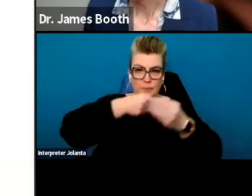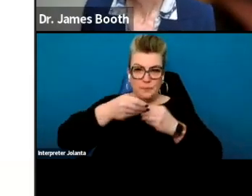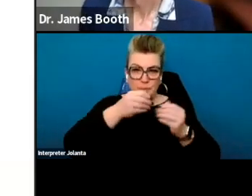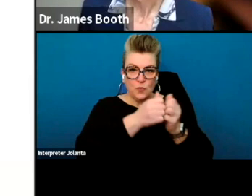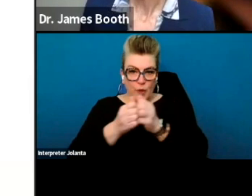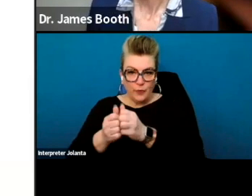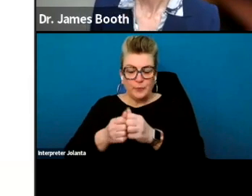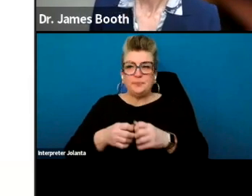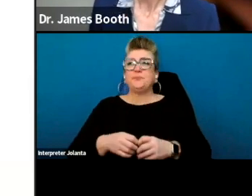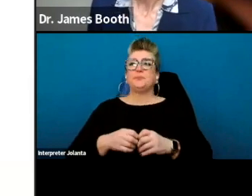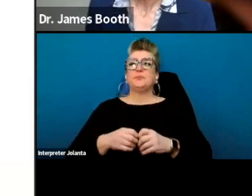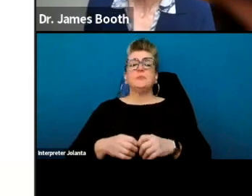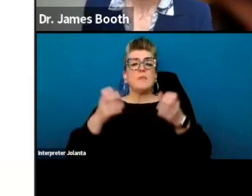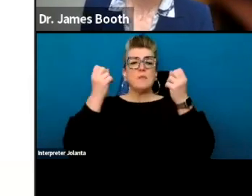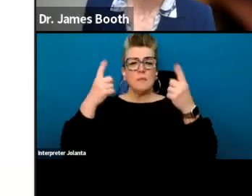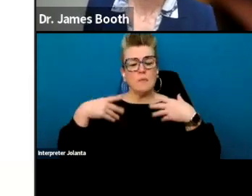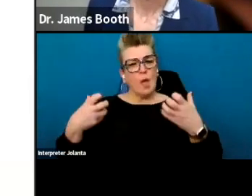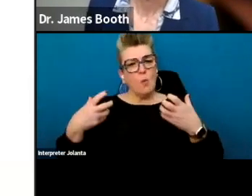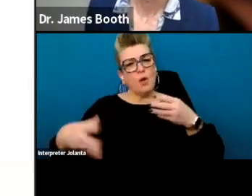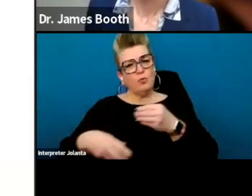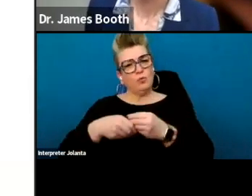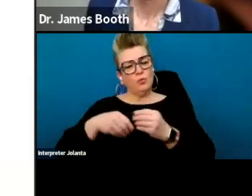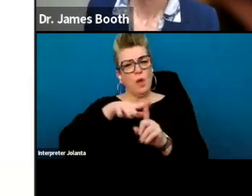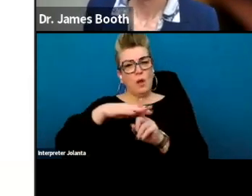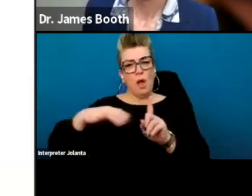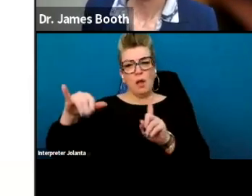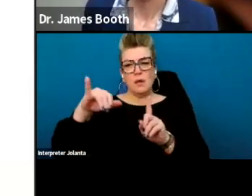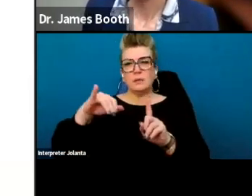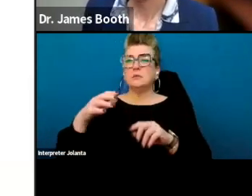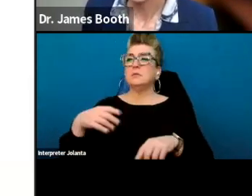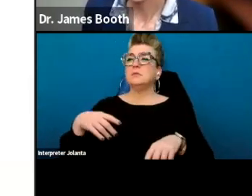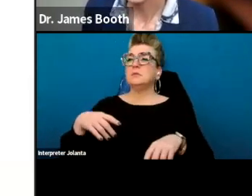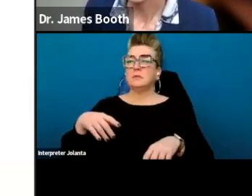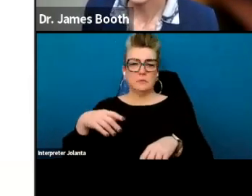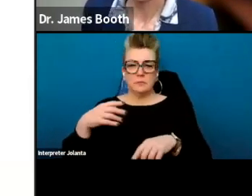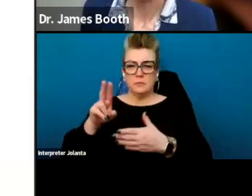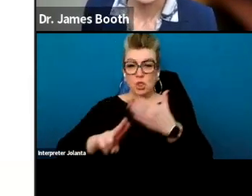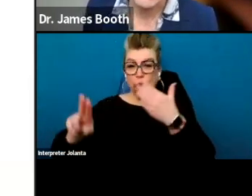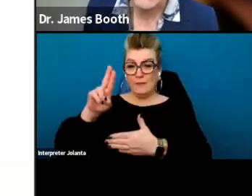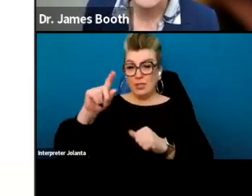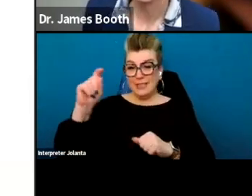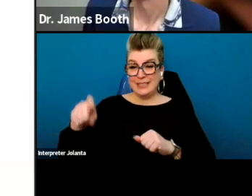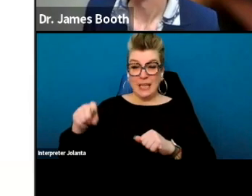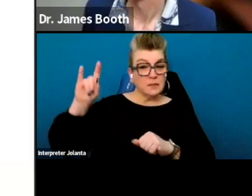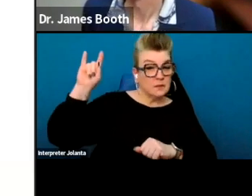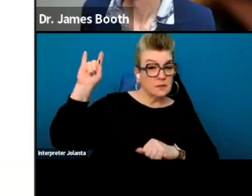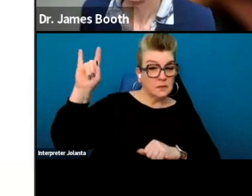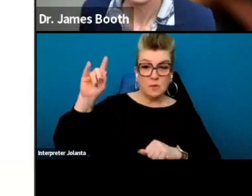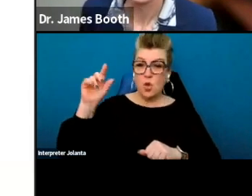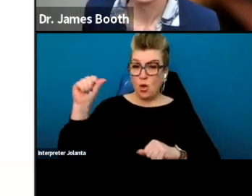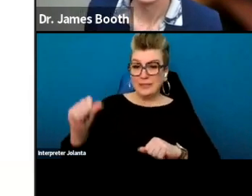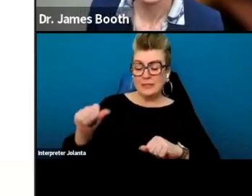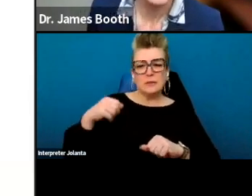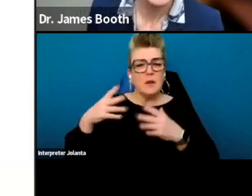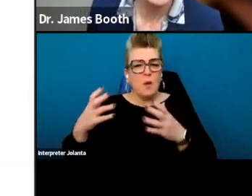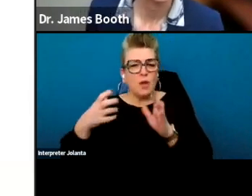So I'm going to do so in the context mainly of a study that we completed at University of Texas at Austin, but we're still looking